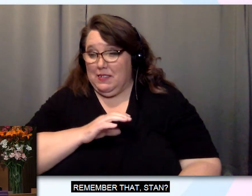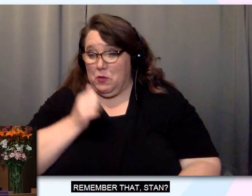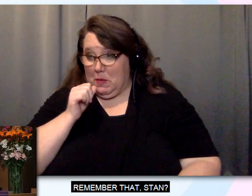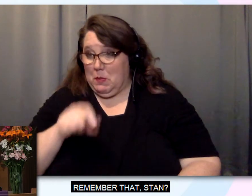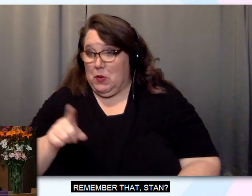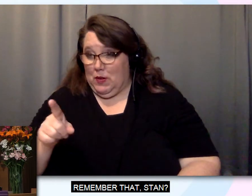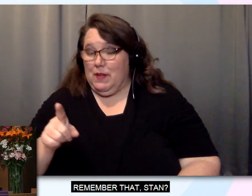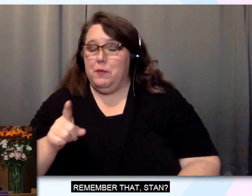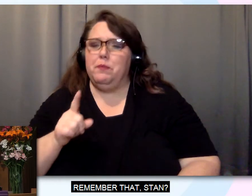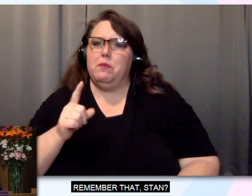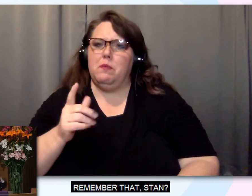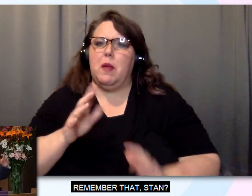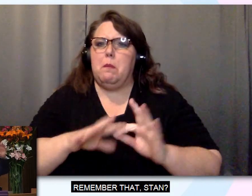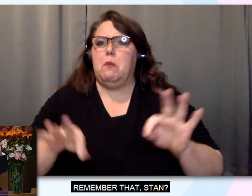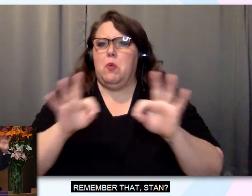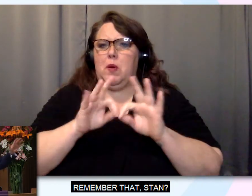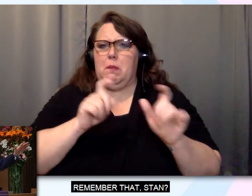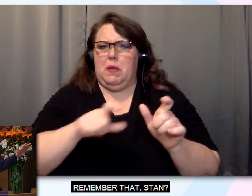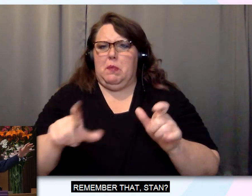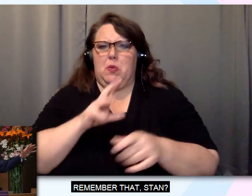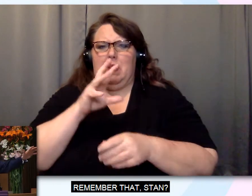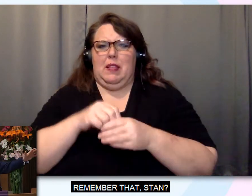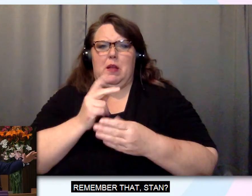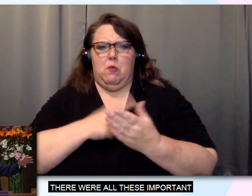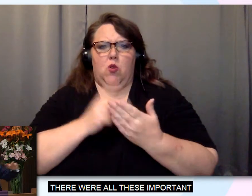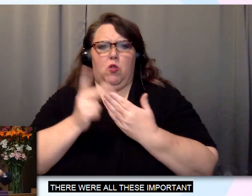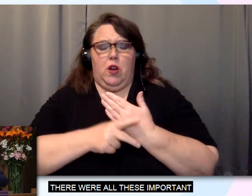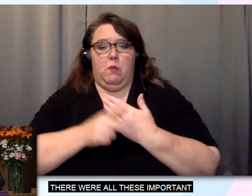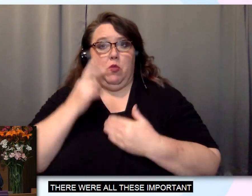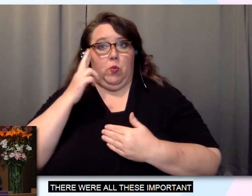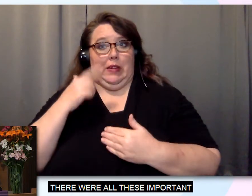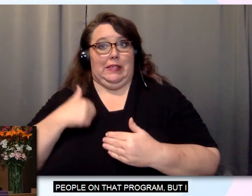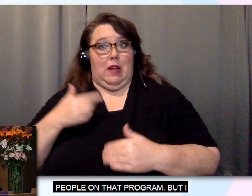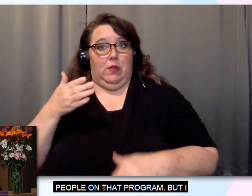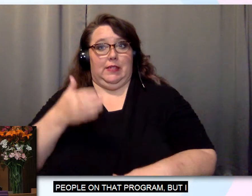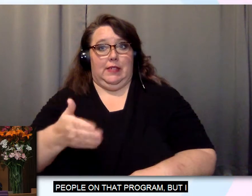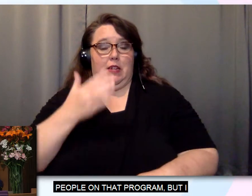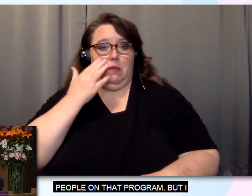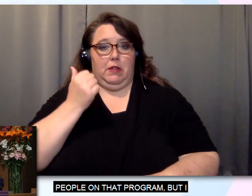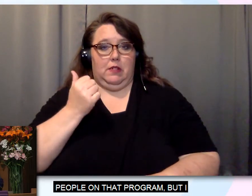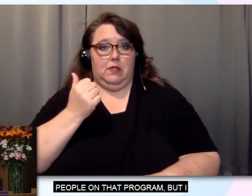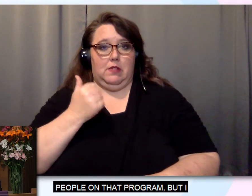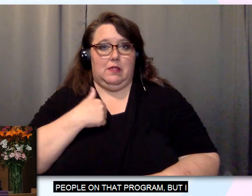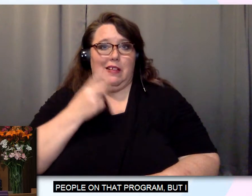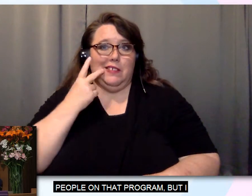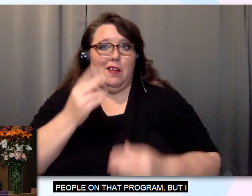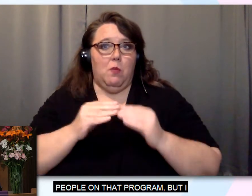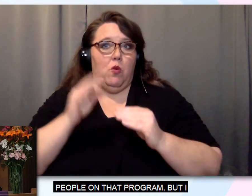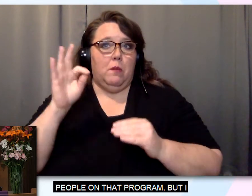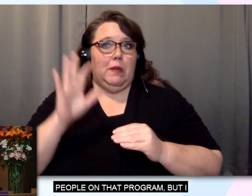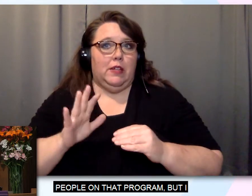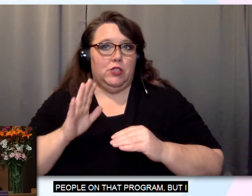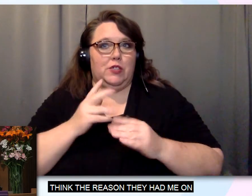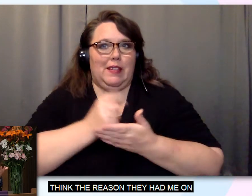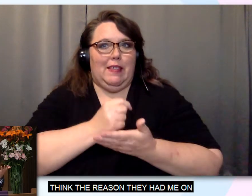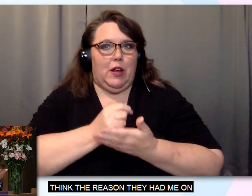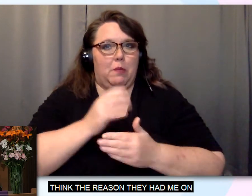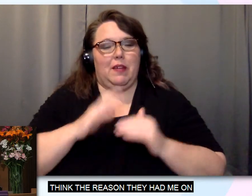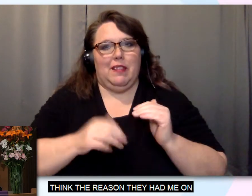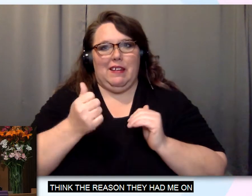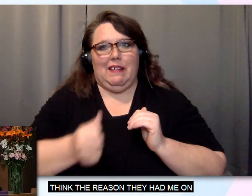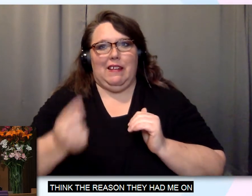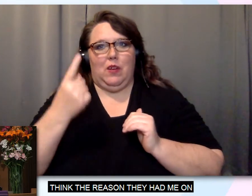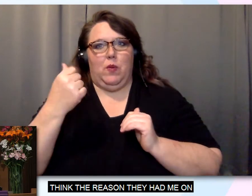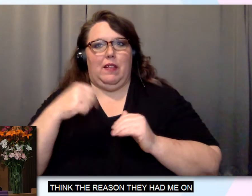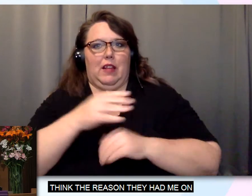Stan? Now, there were all these important people on that program, and I think the reason they had me on it was because I probably saw more ministers